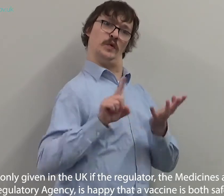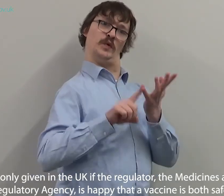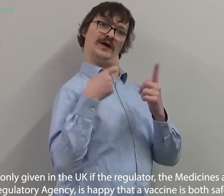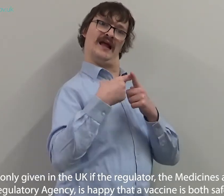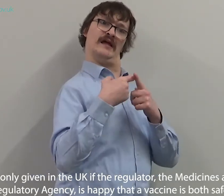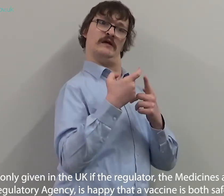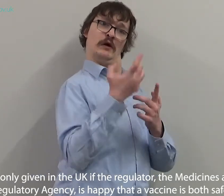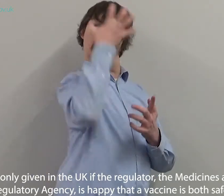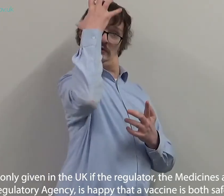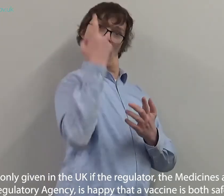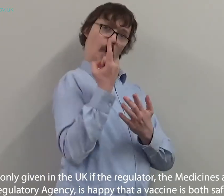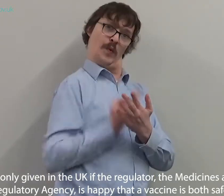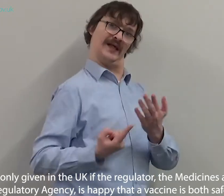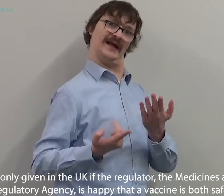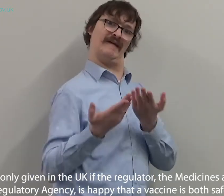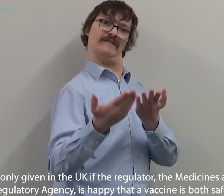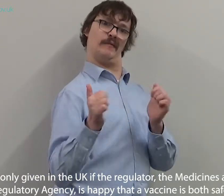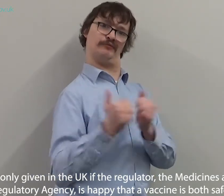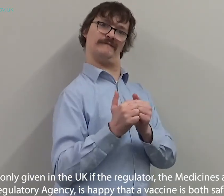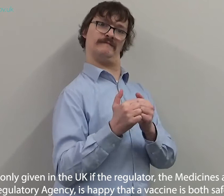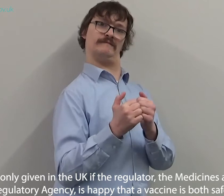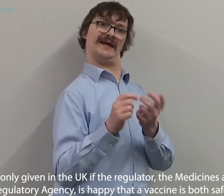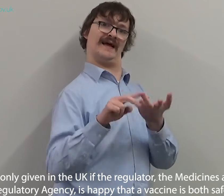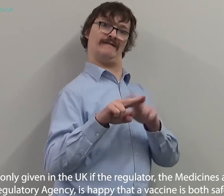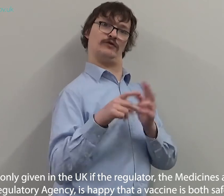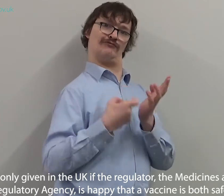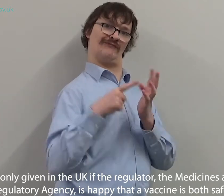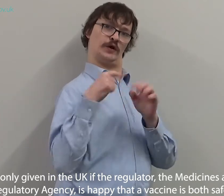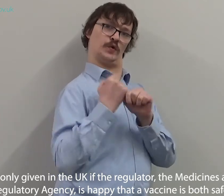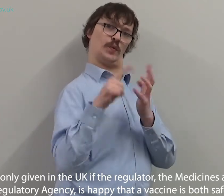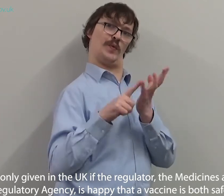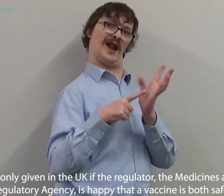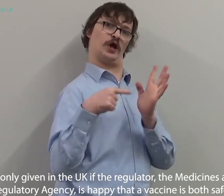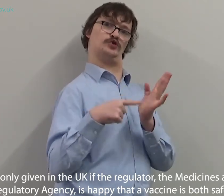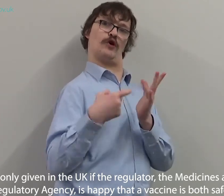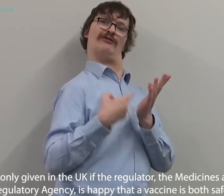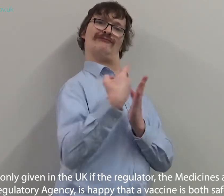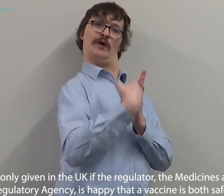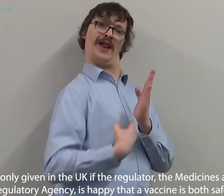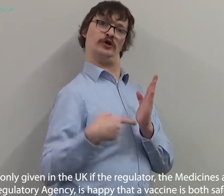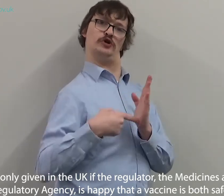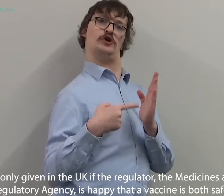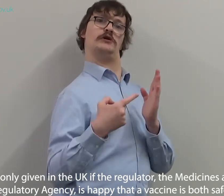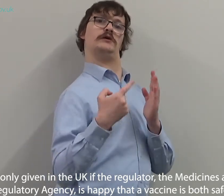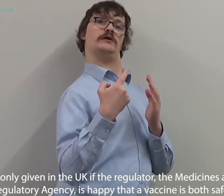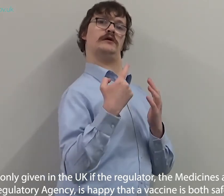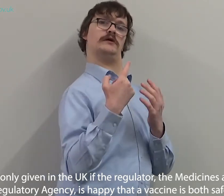Approval is only given in the UK if the regulator, the Medicines and Healthcare Products Regulatory